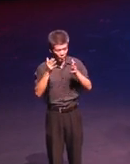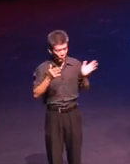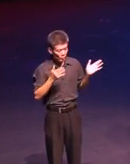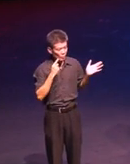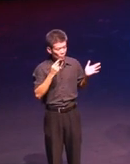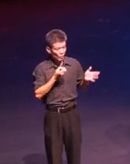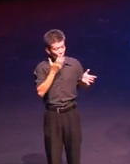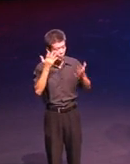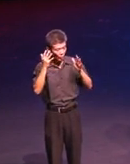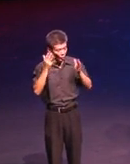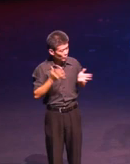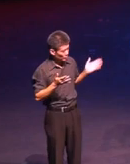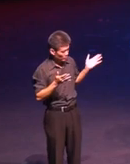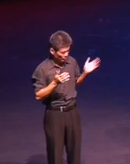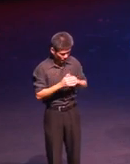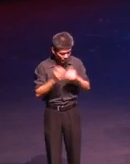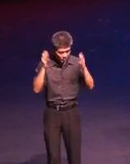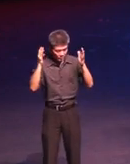her a warm round of applause.